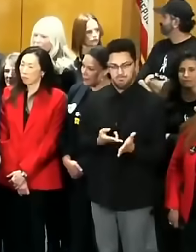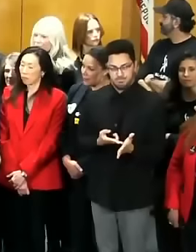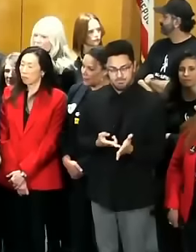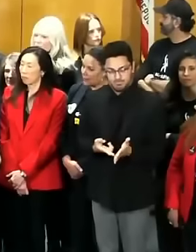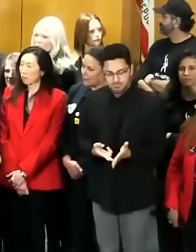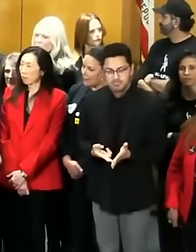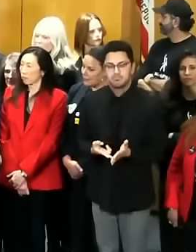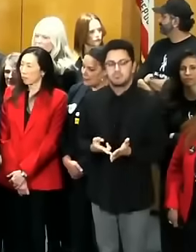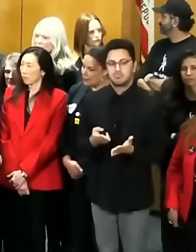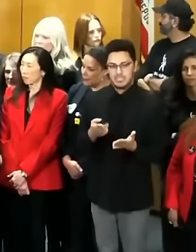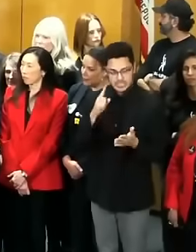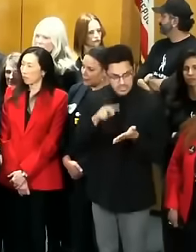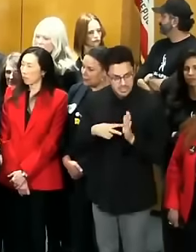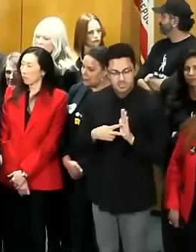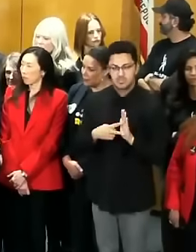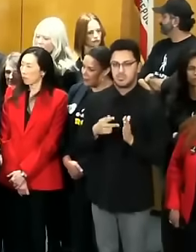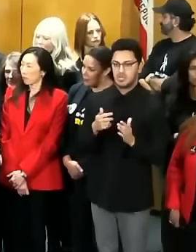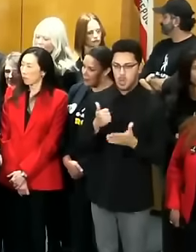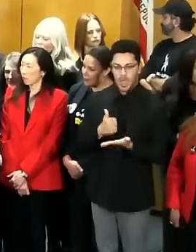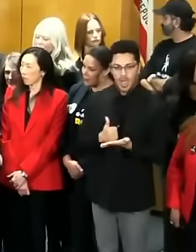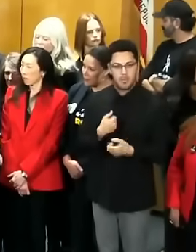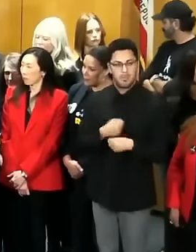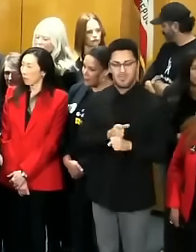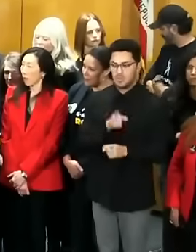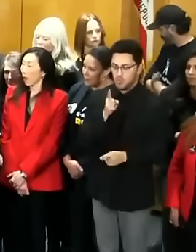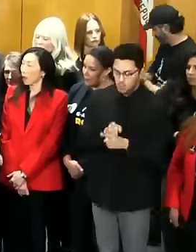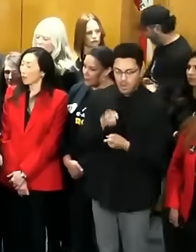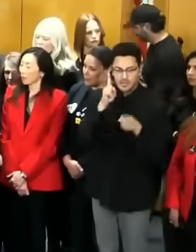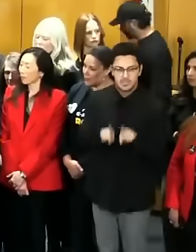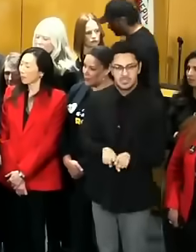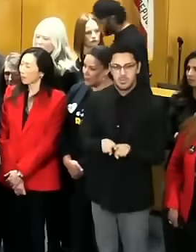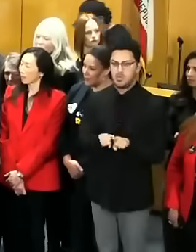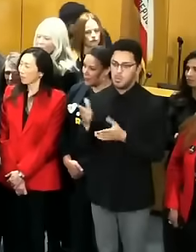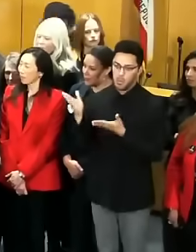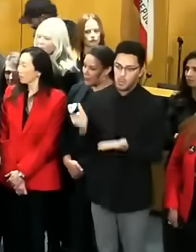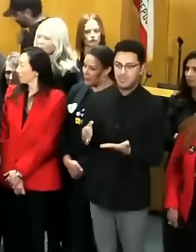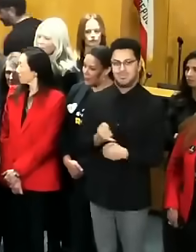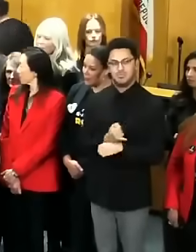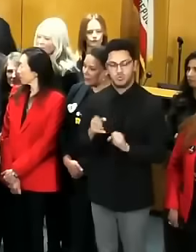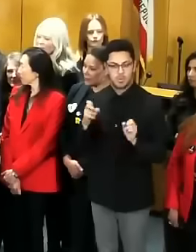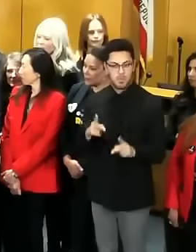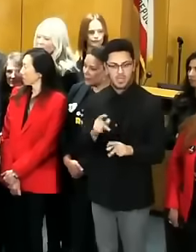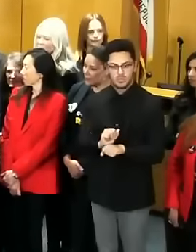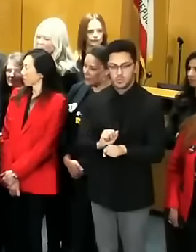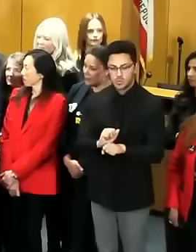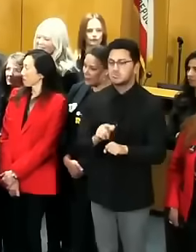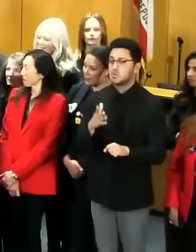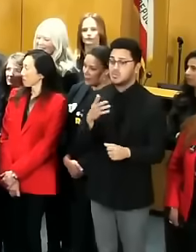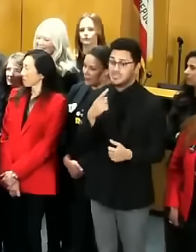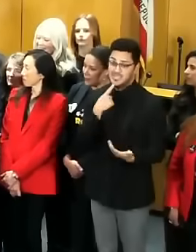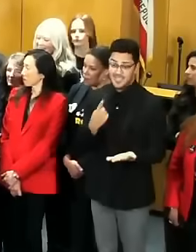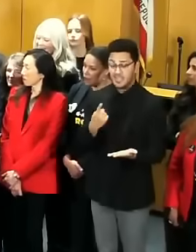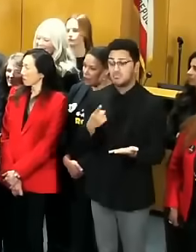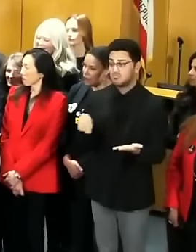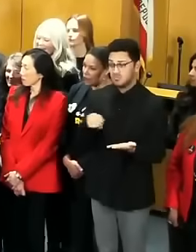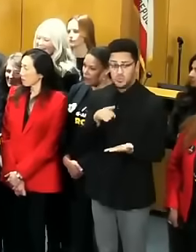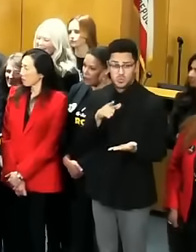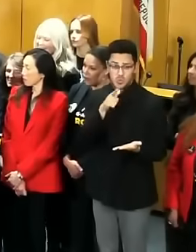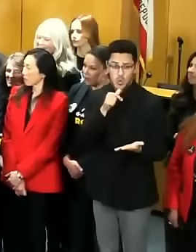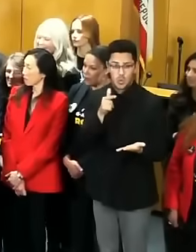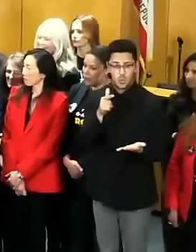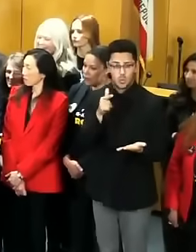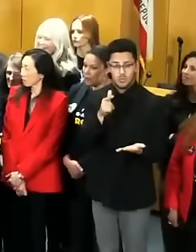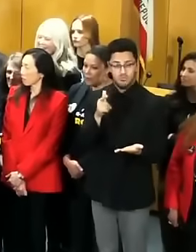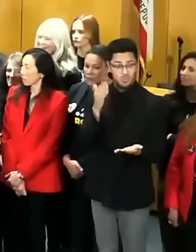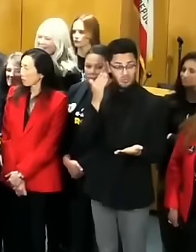and help us make the right deal and bring the industry back to work. And so I guess what I would just say is they know who they are and they know that